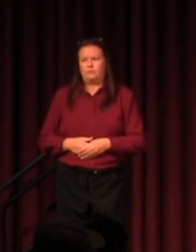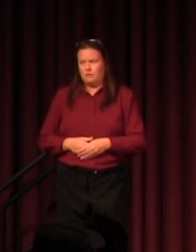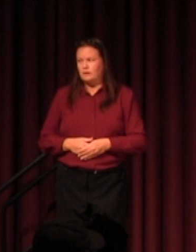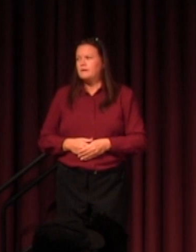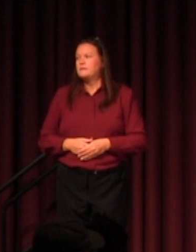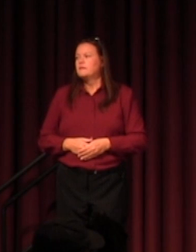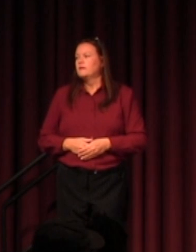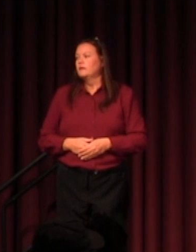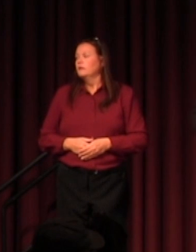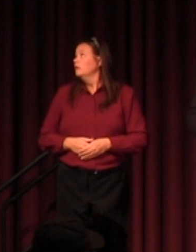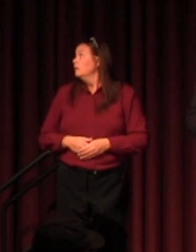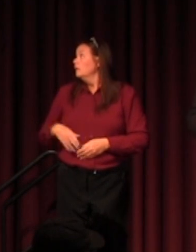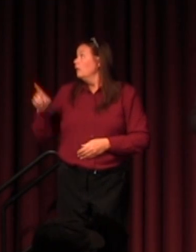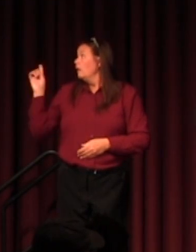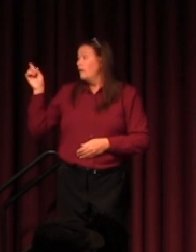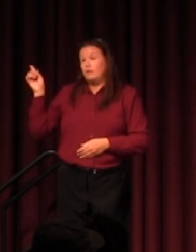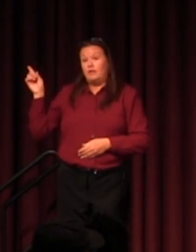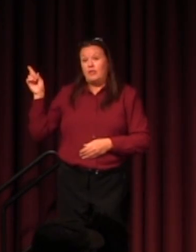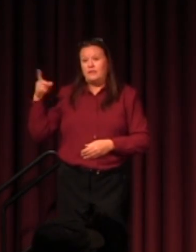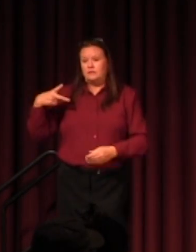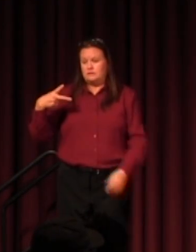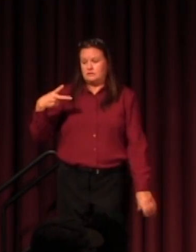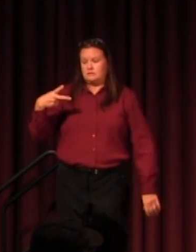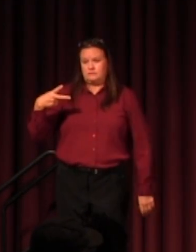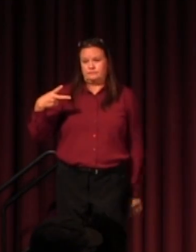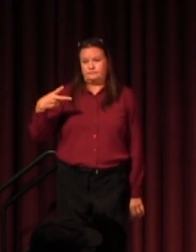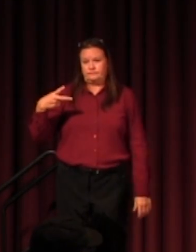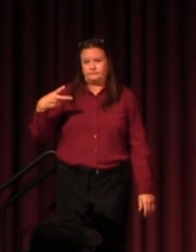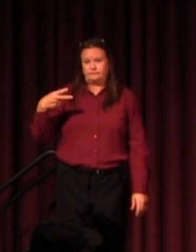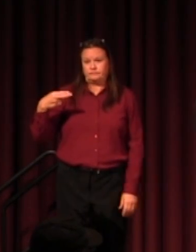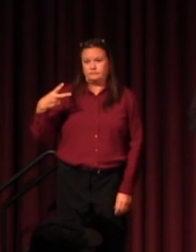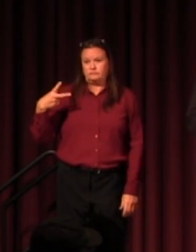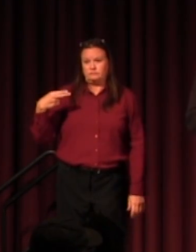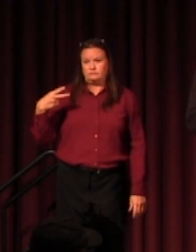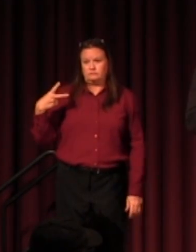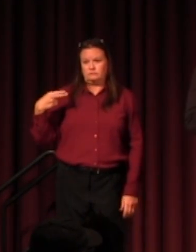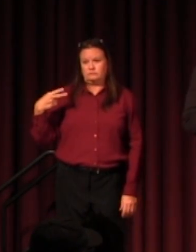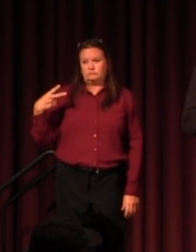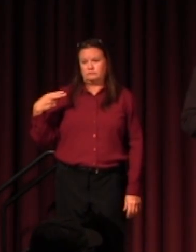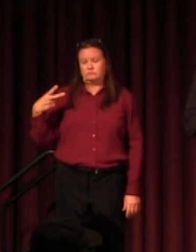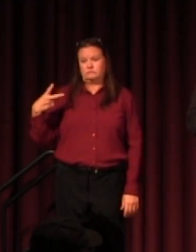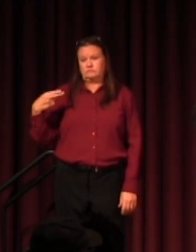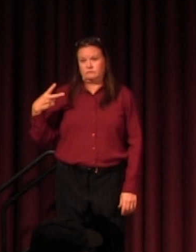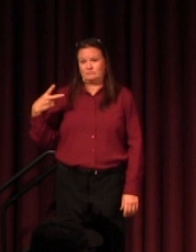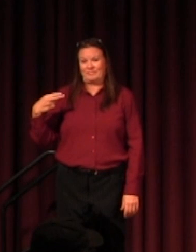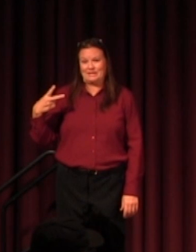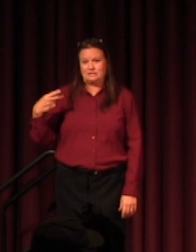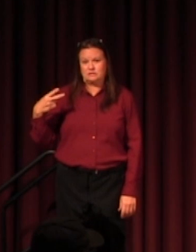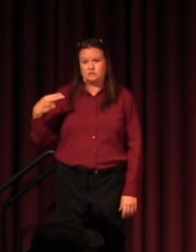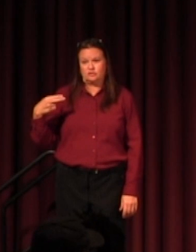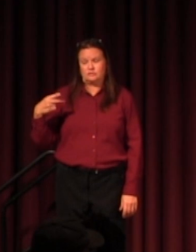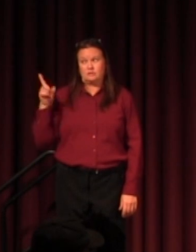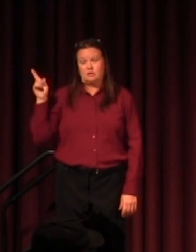This is an image of a pair of right-hand scissors.